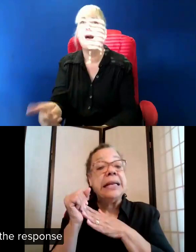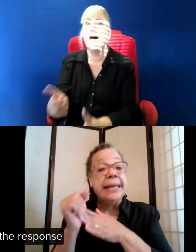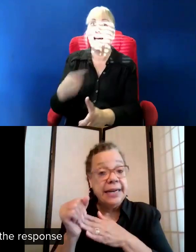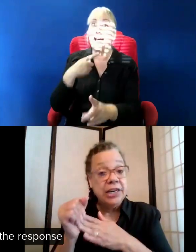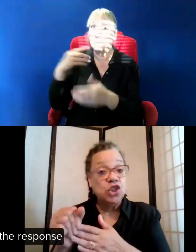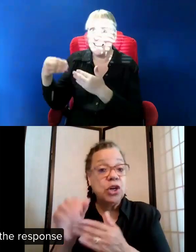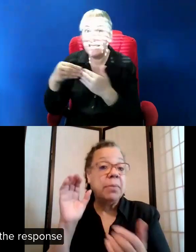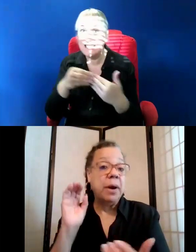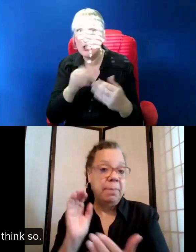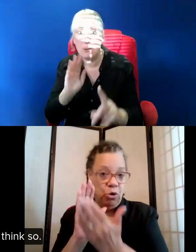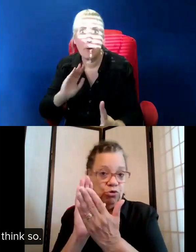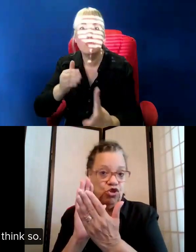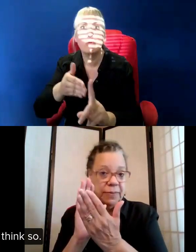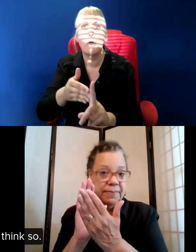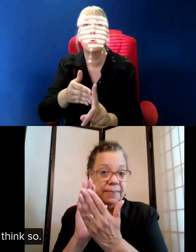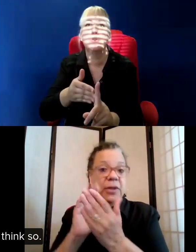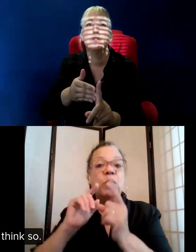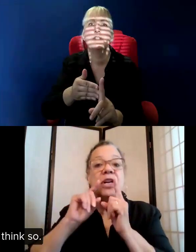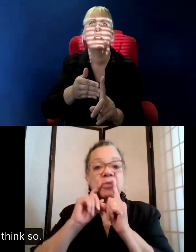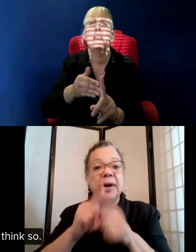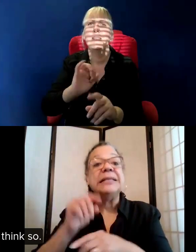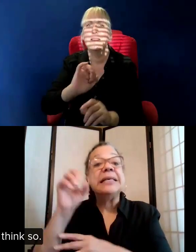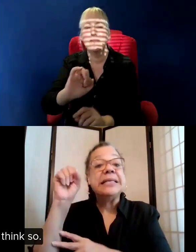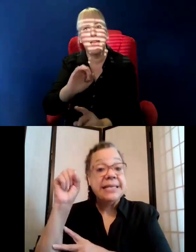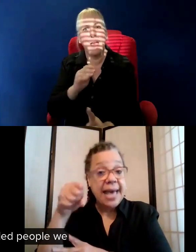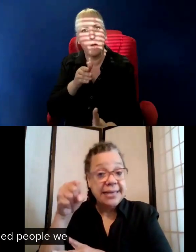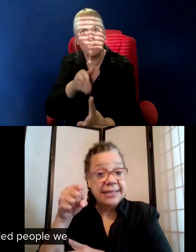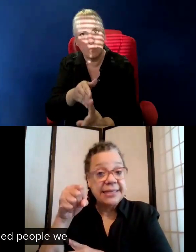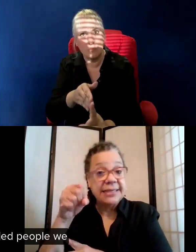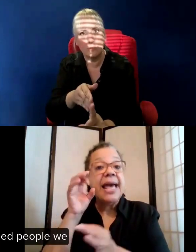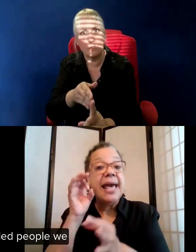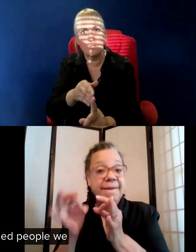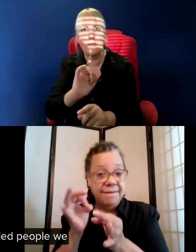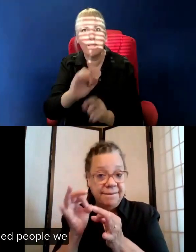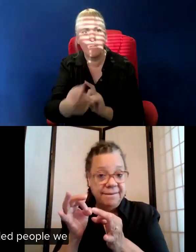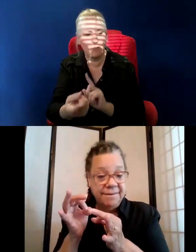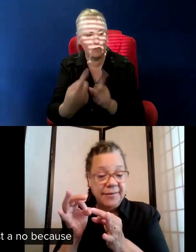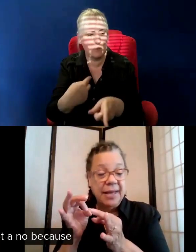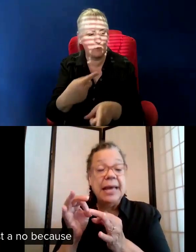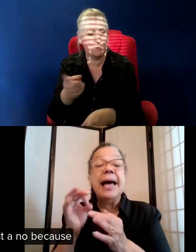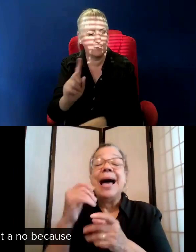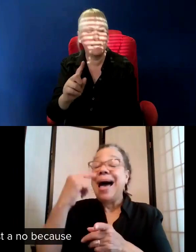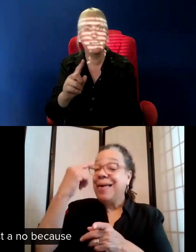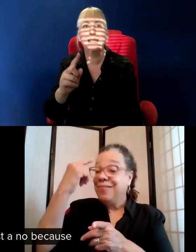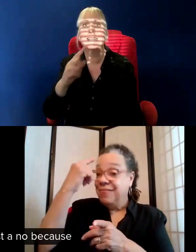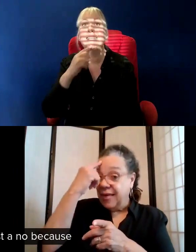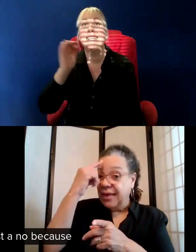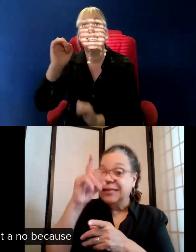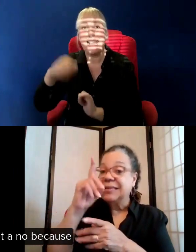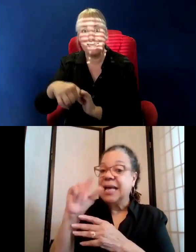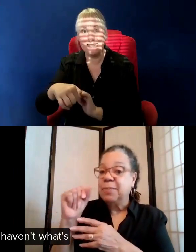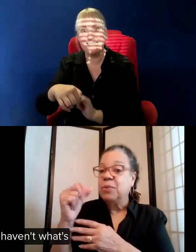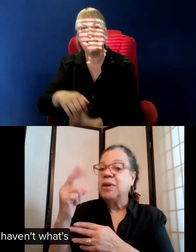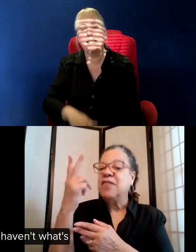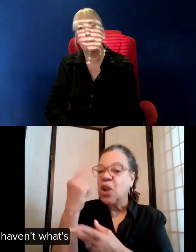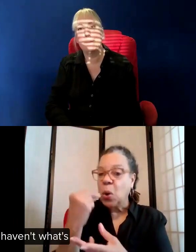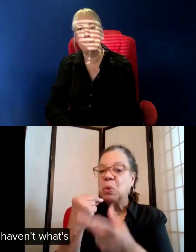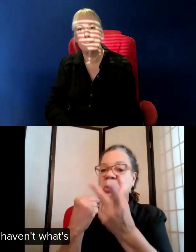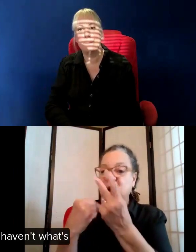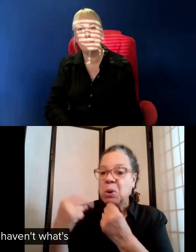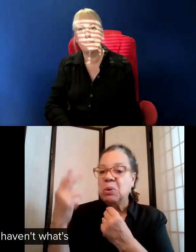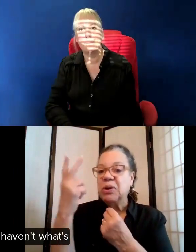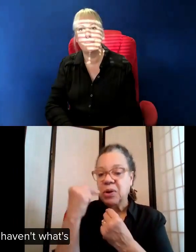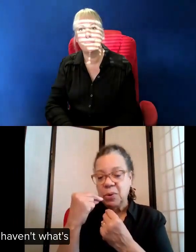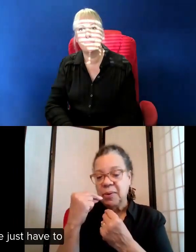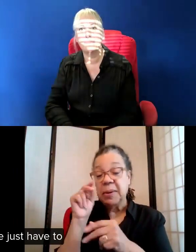NASA where the response is yes, if. I think so often as disabled people, we come up against a no because people maybe